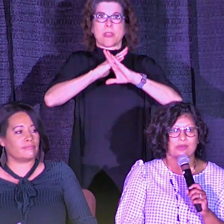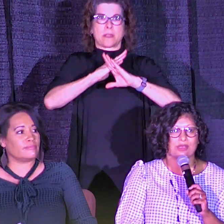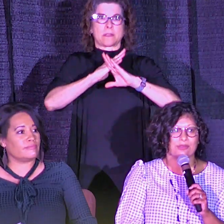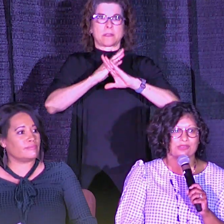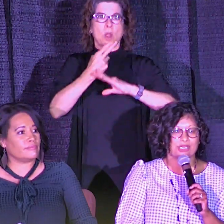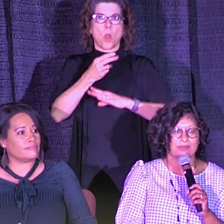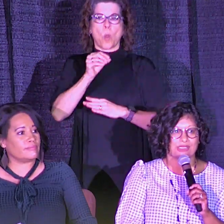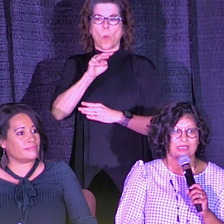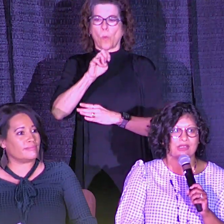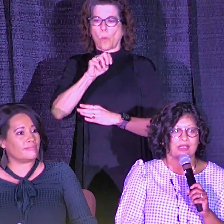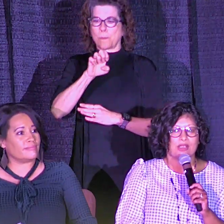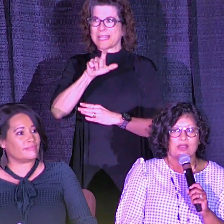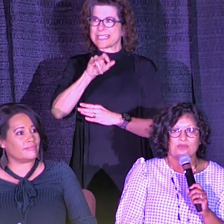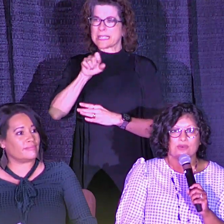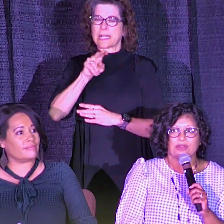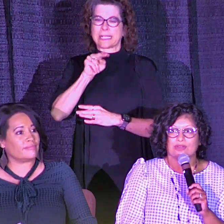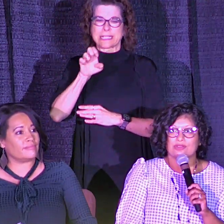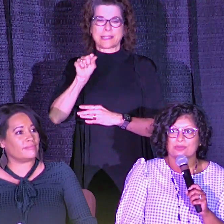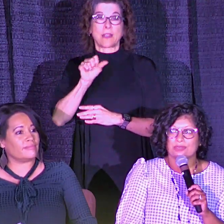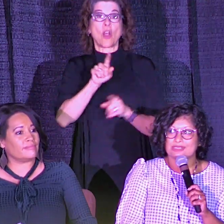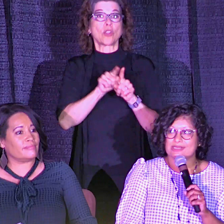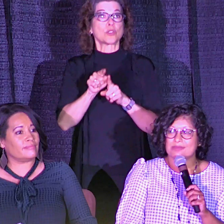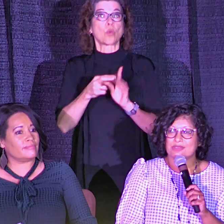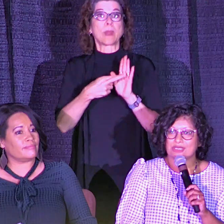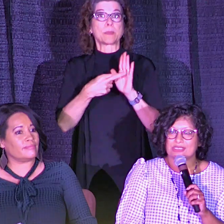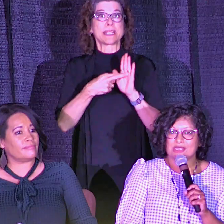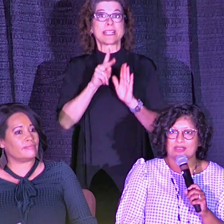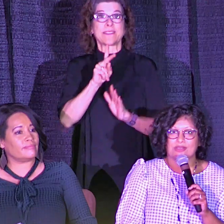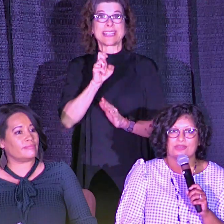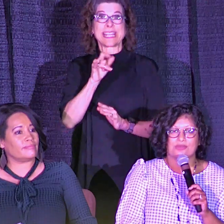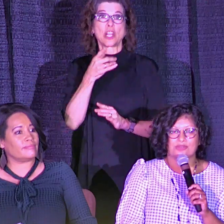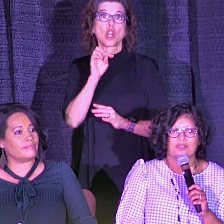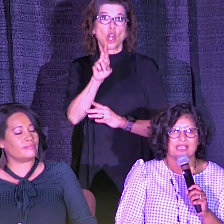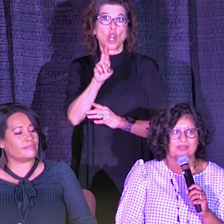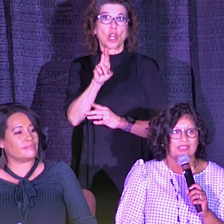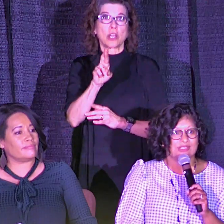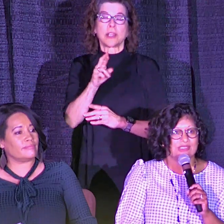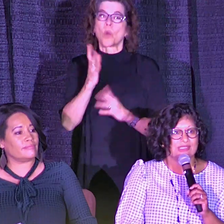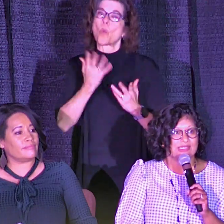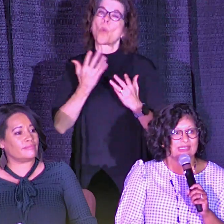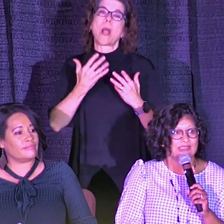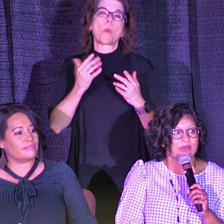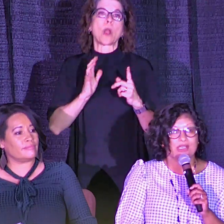such an incredible champion for $2.6 billion over